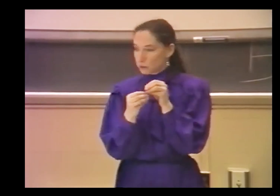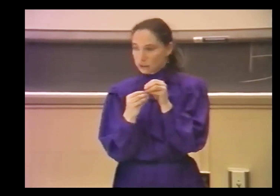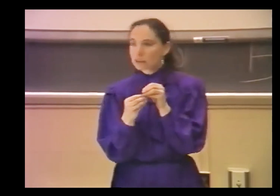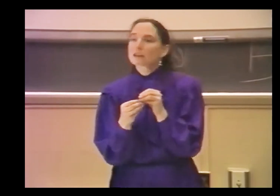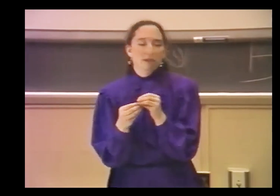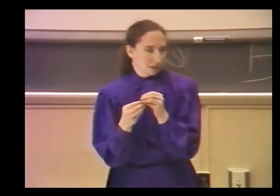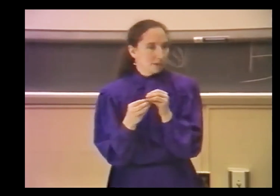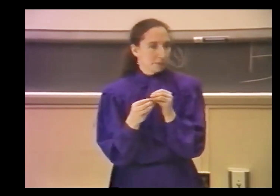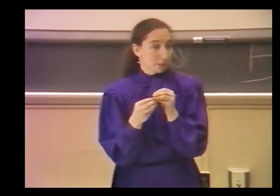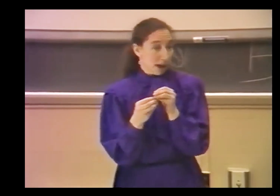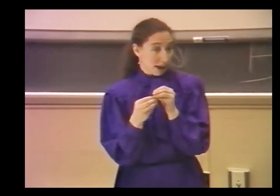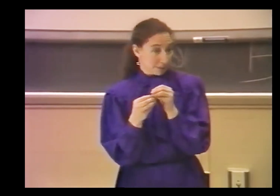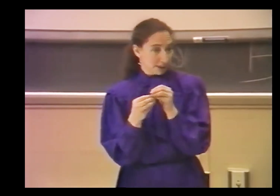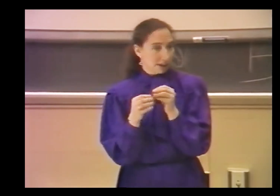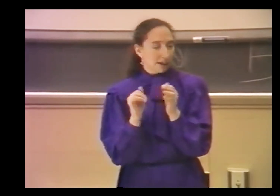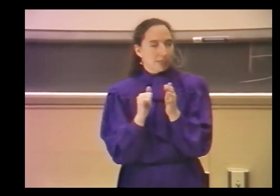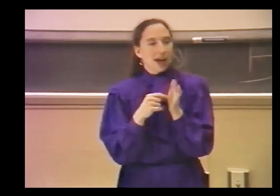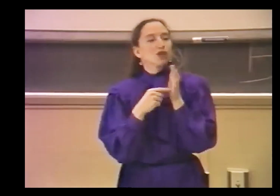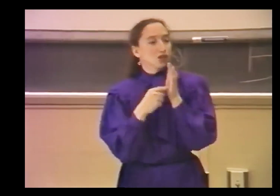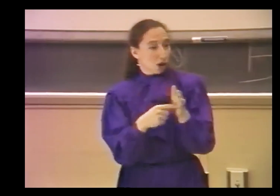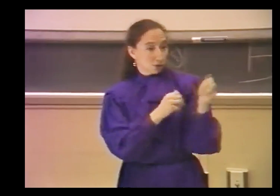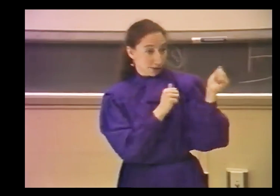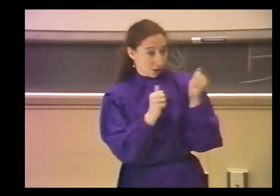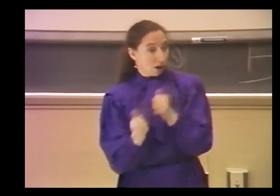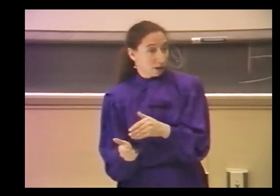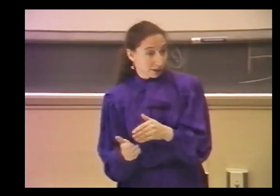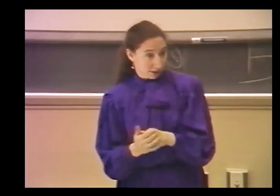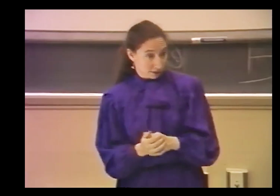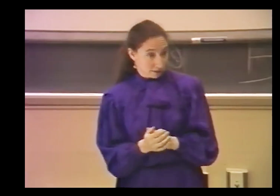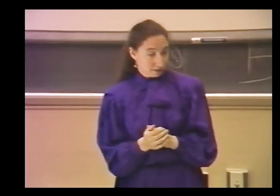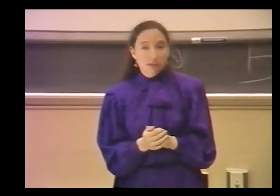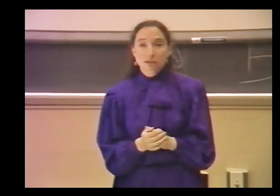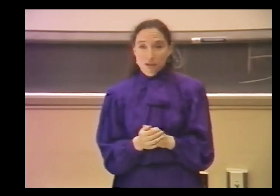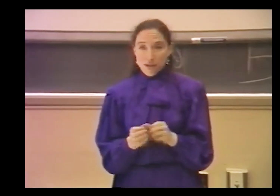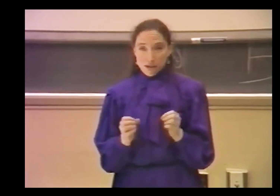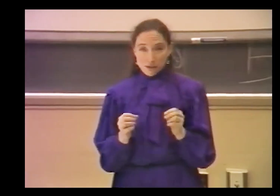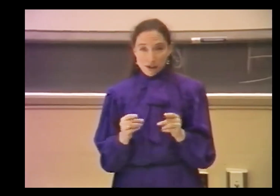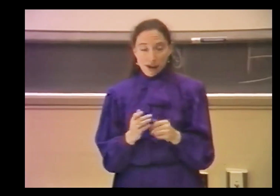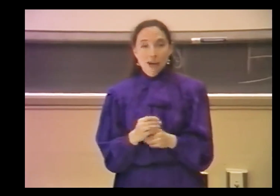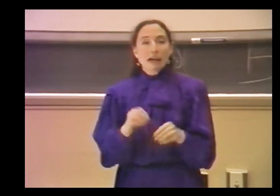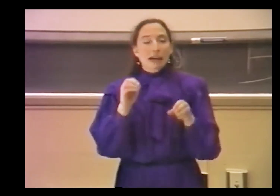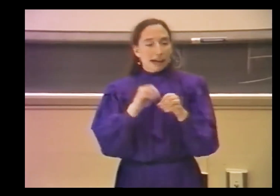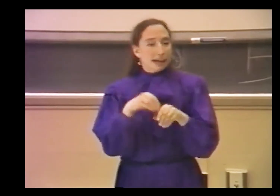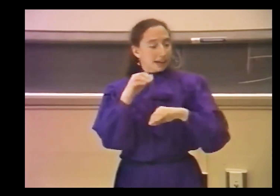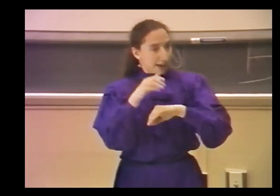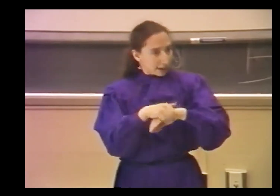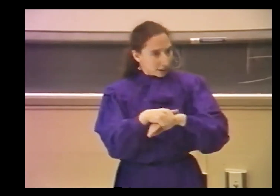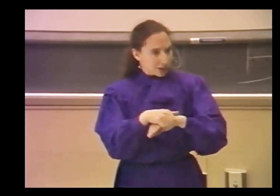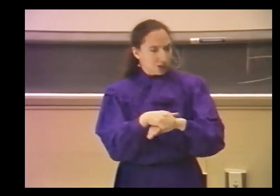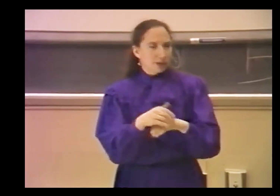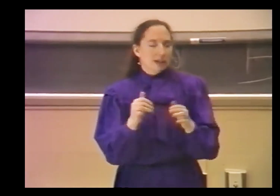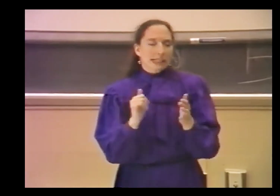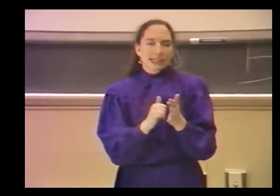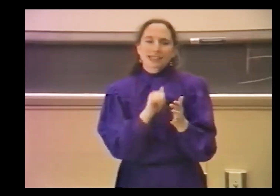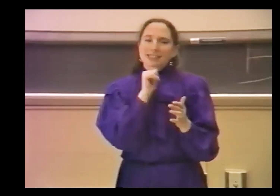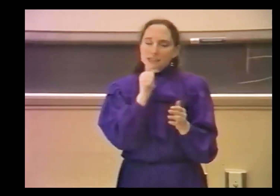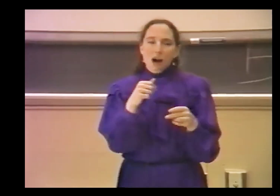word, perhaps, that shows cause. Okay? In English, this is